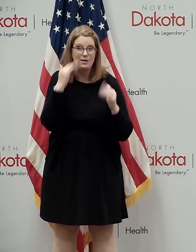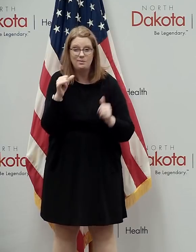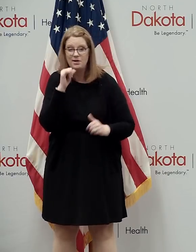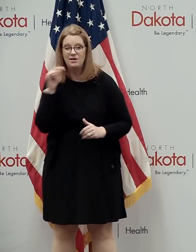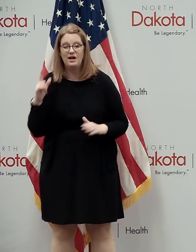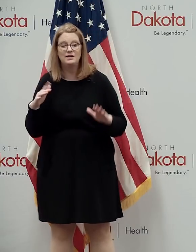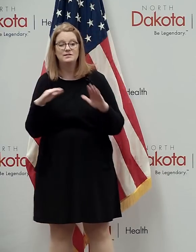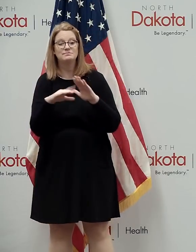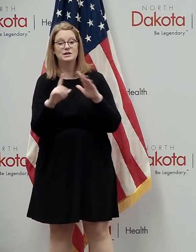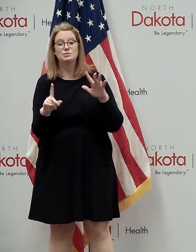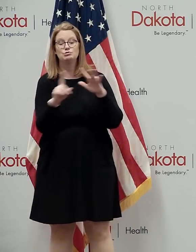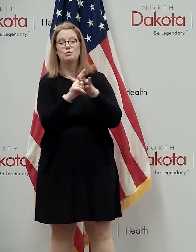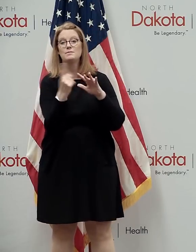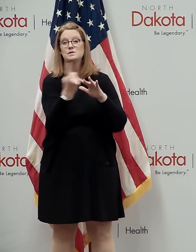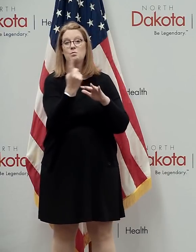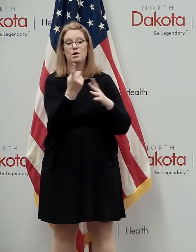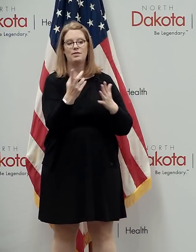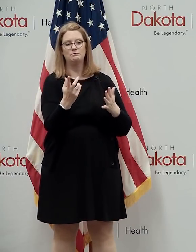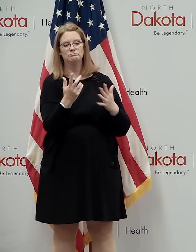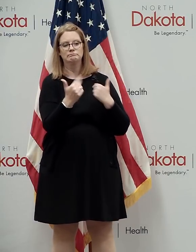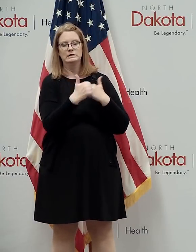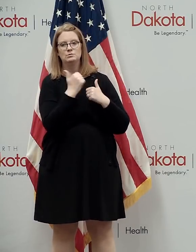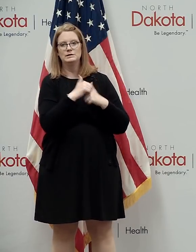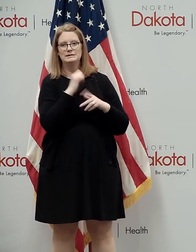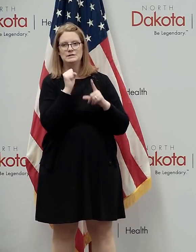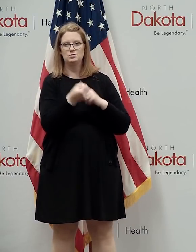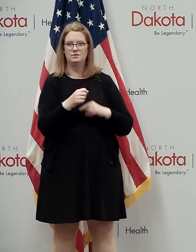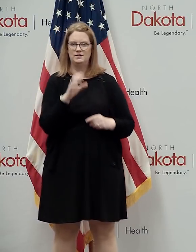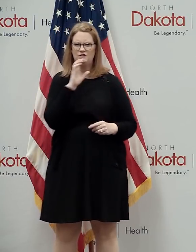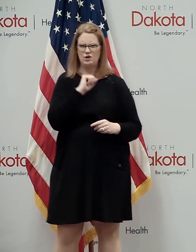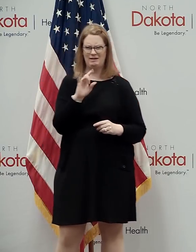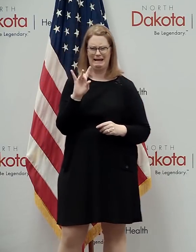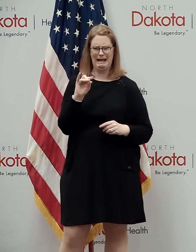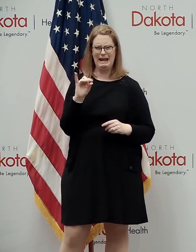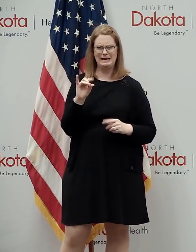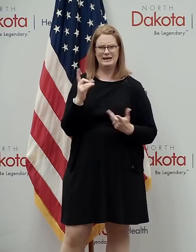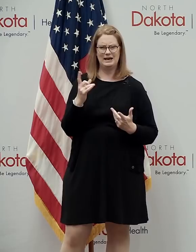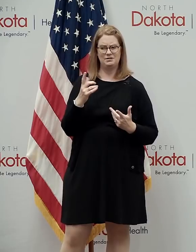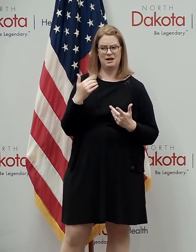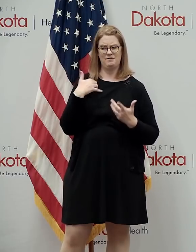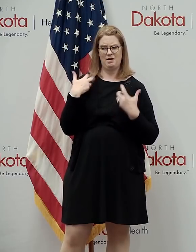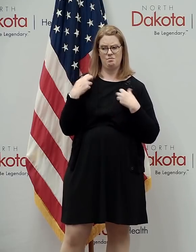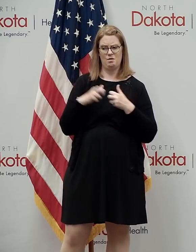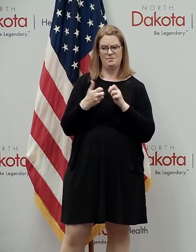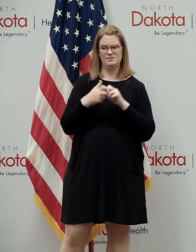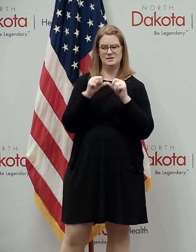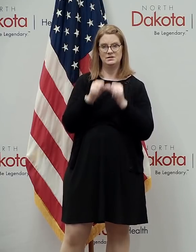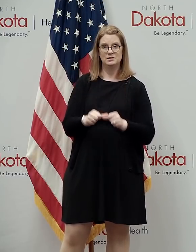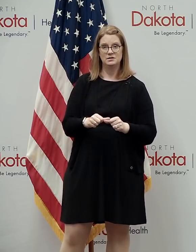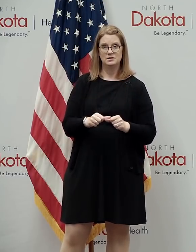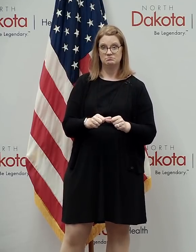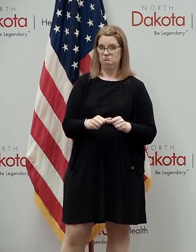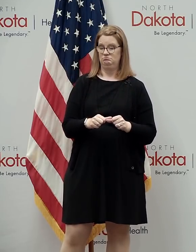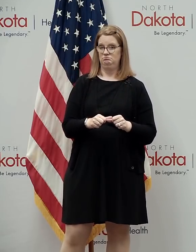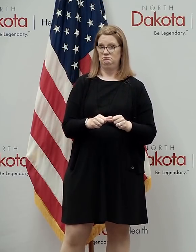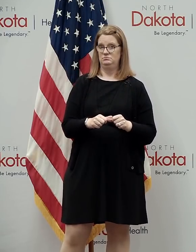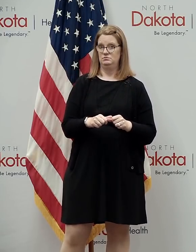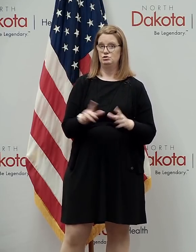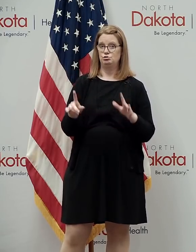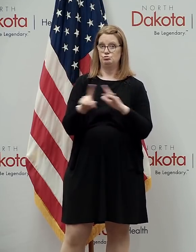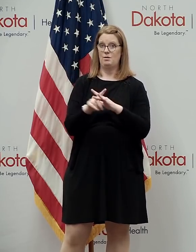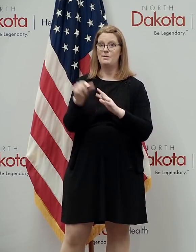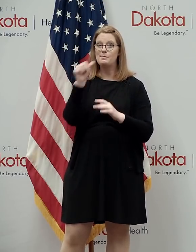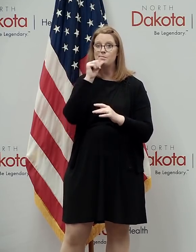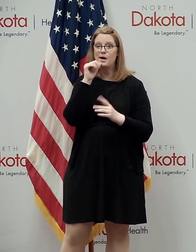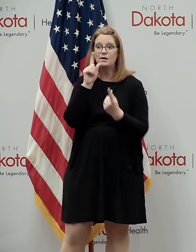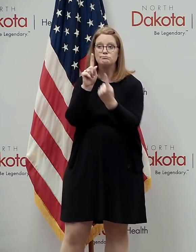to put themselves at risk. I mean, if you're 80 years old and got underlying health conditions, probably not a good idea to be face to face at a bar,